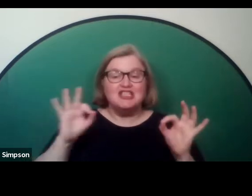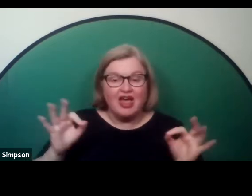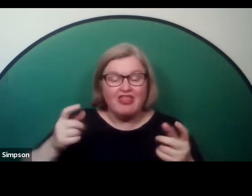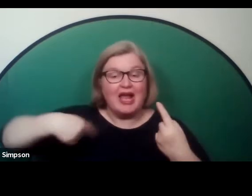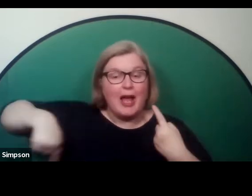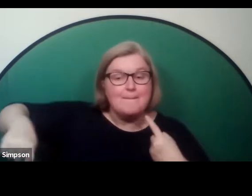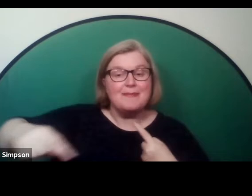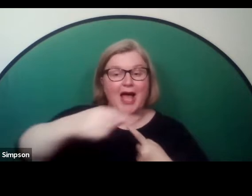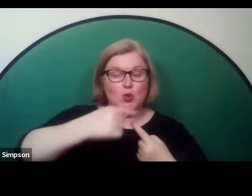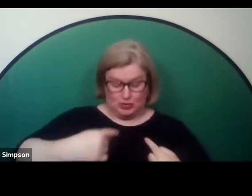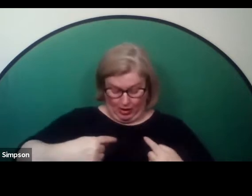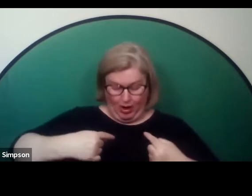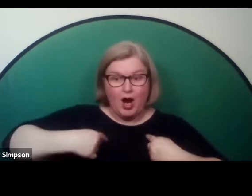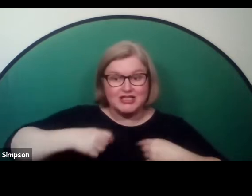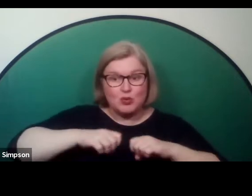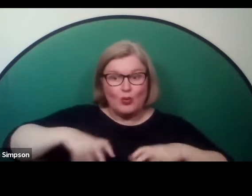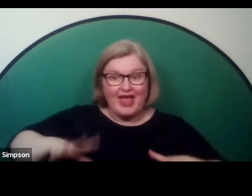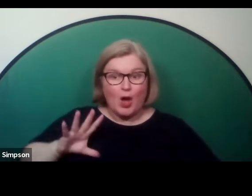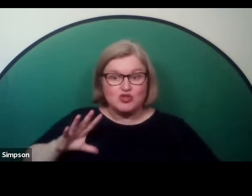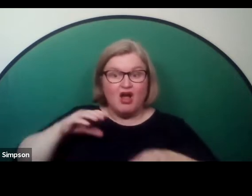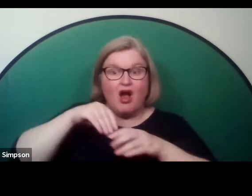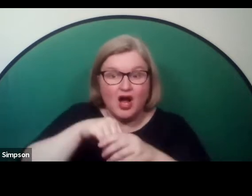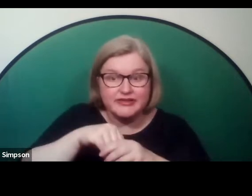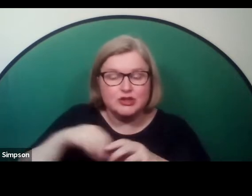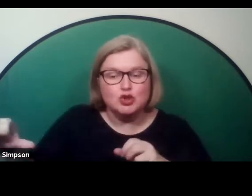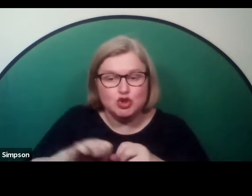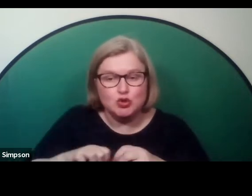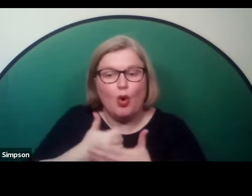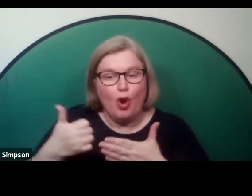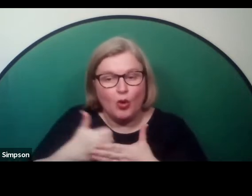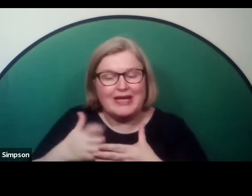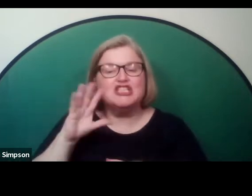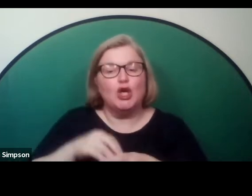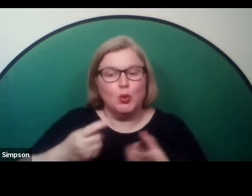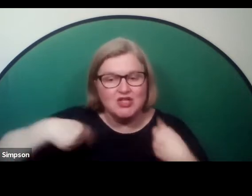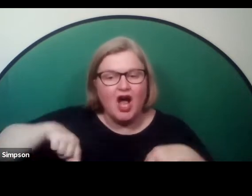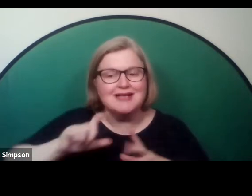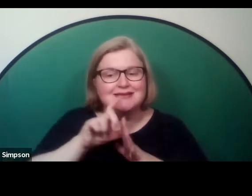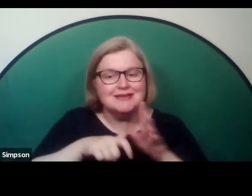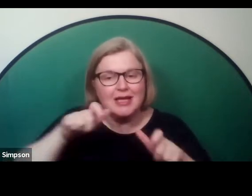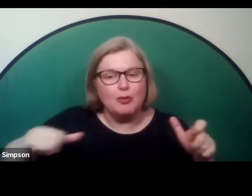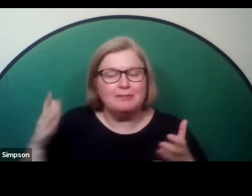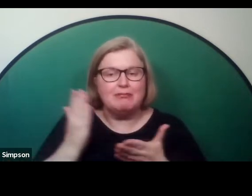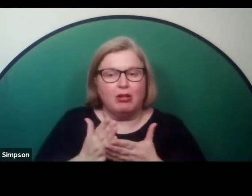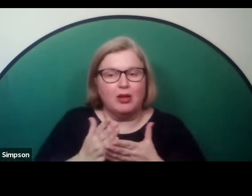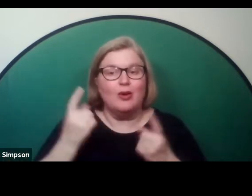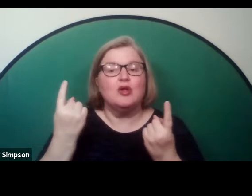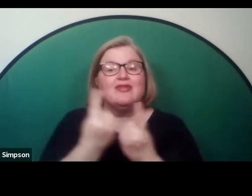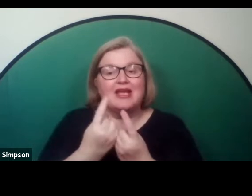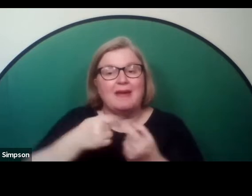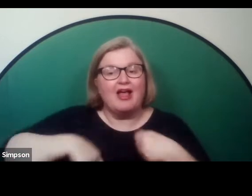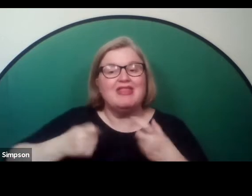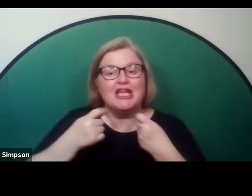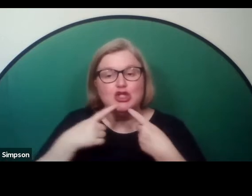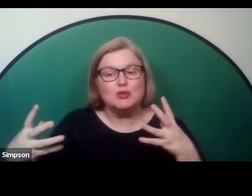just a very quick run through of some of the issues around persons with disabilities in the climate justice and climate movement. Thank you.